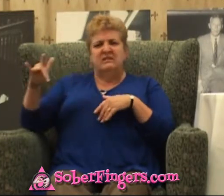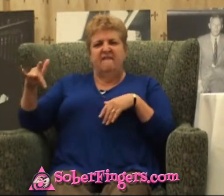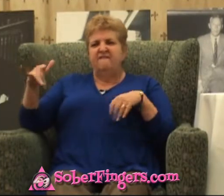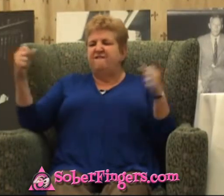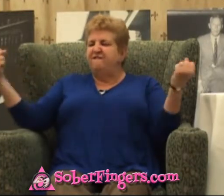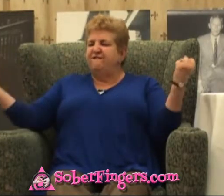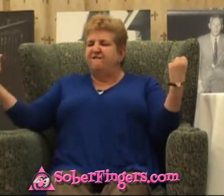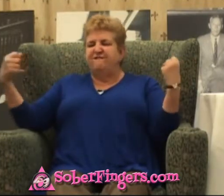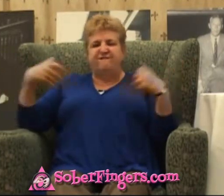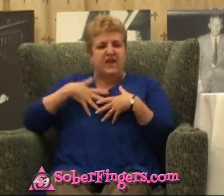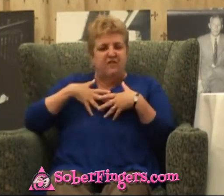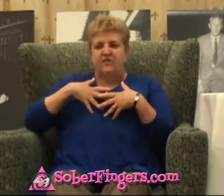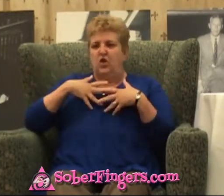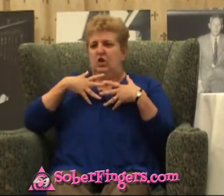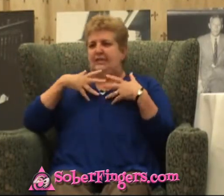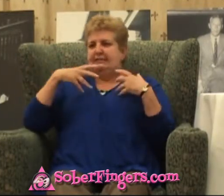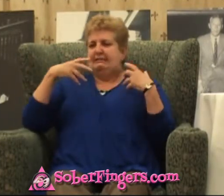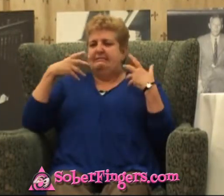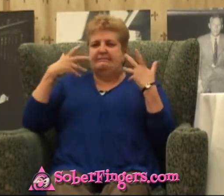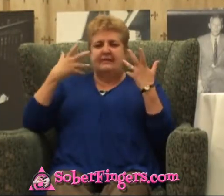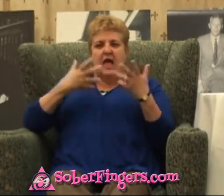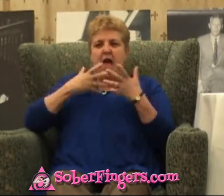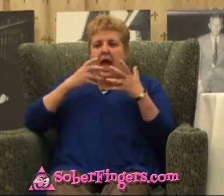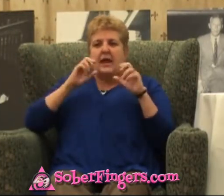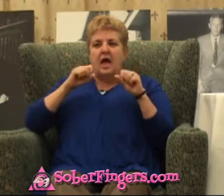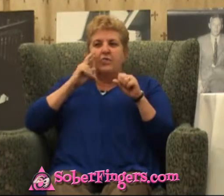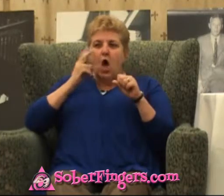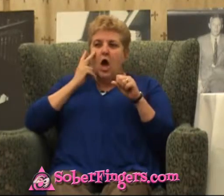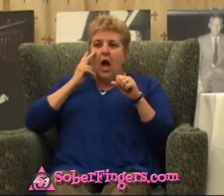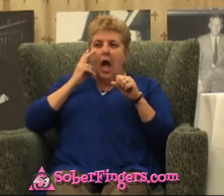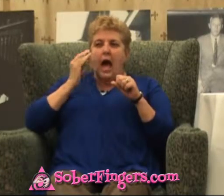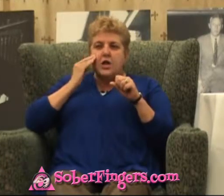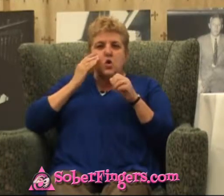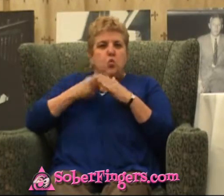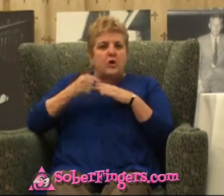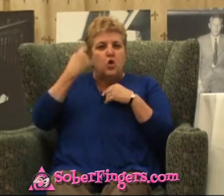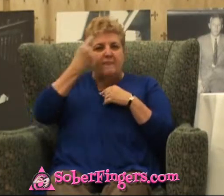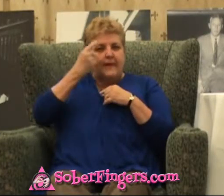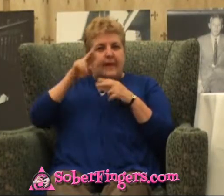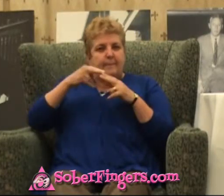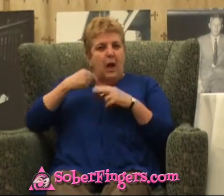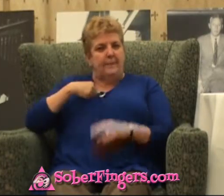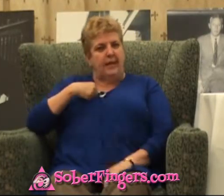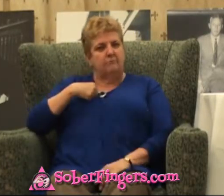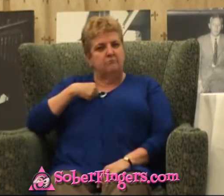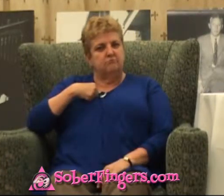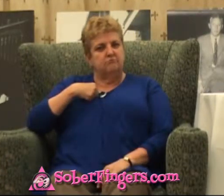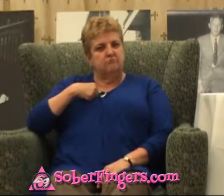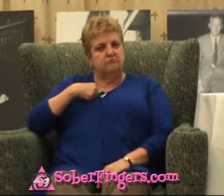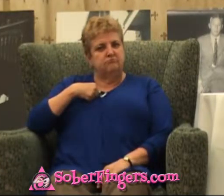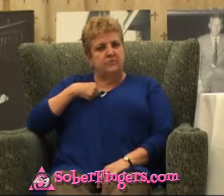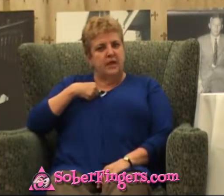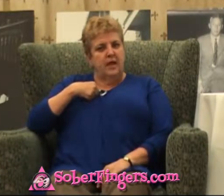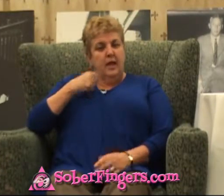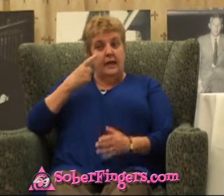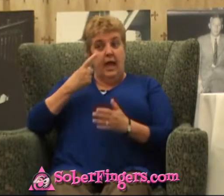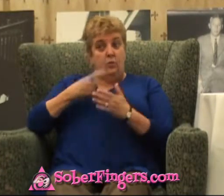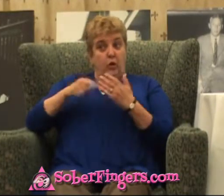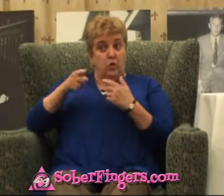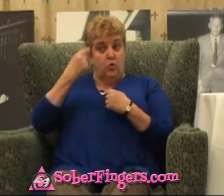look at you, I could look you in the eyes, read your mind, and I knew what you were thinking about me. And what you were thinking about me was never nice. But you